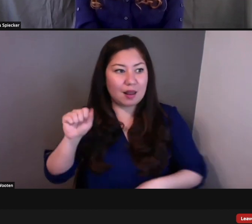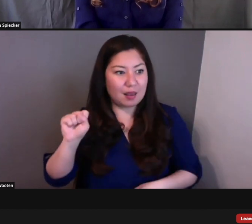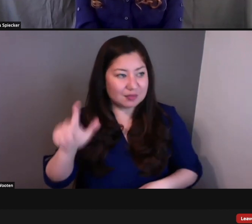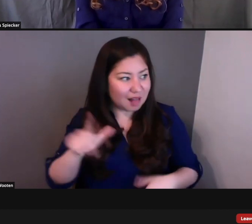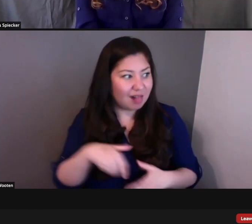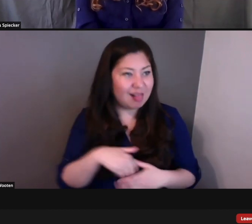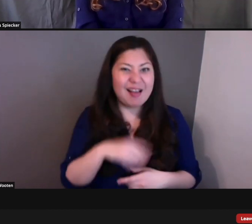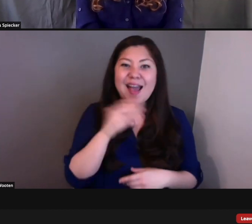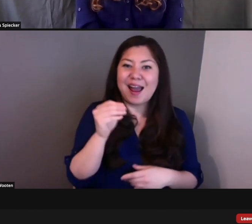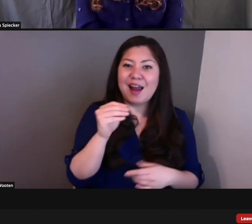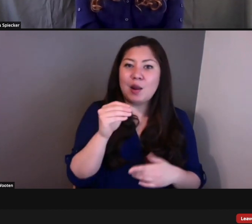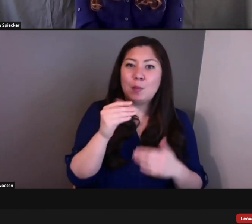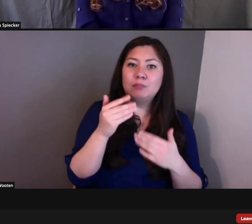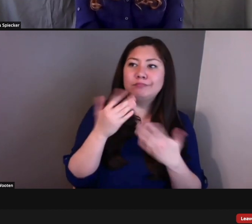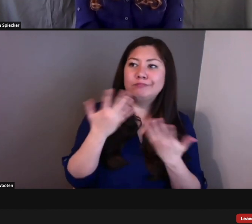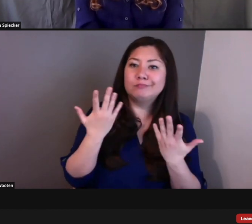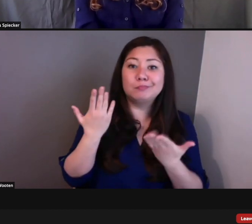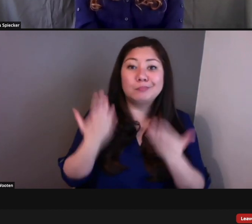and taking advantage of that.